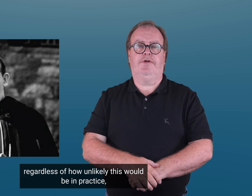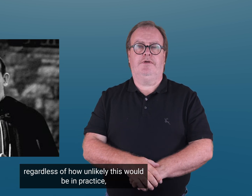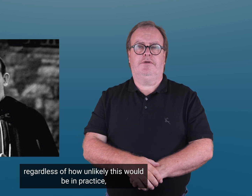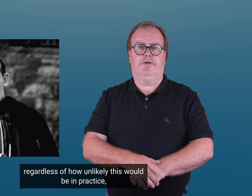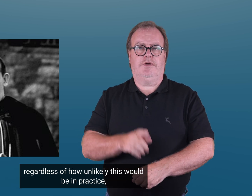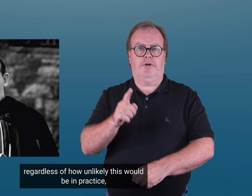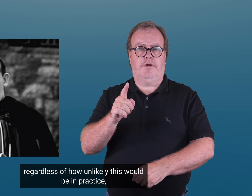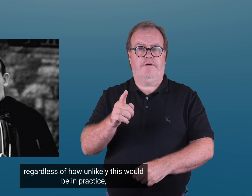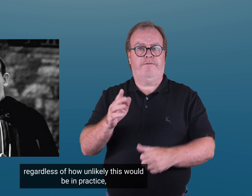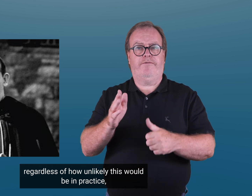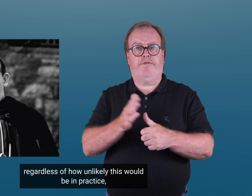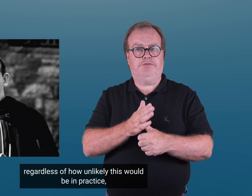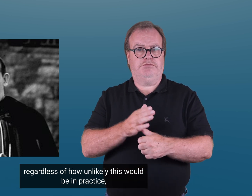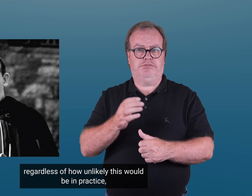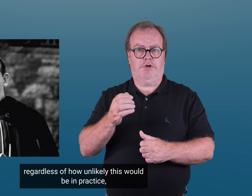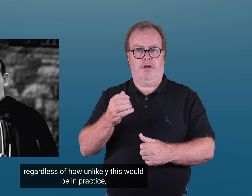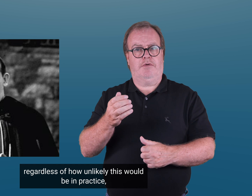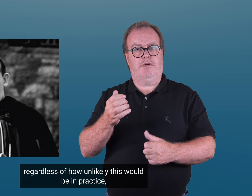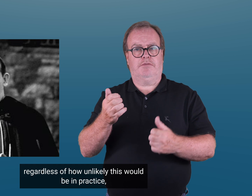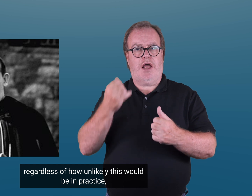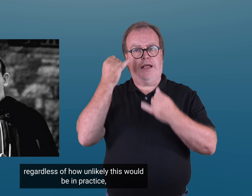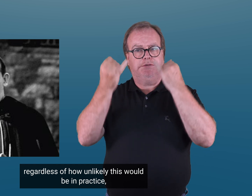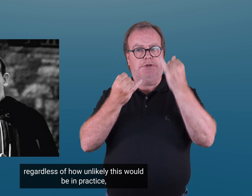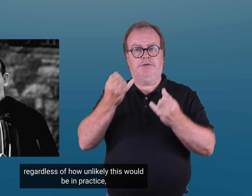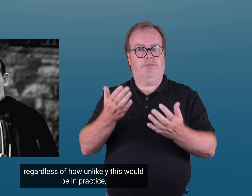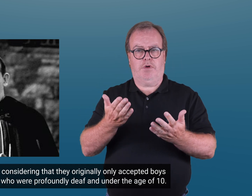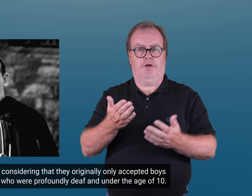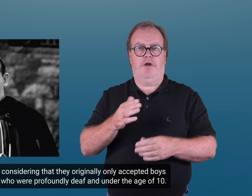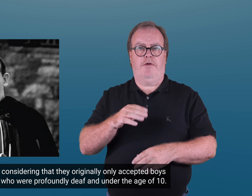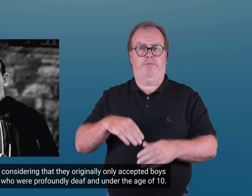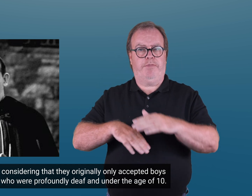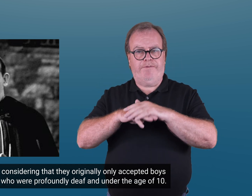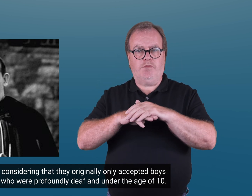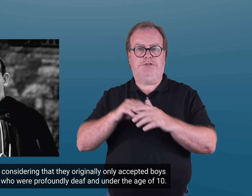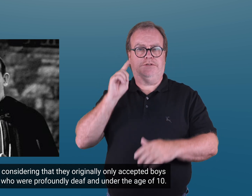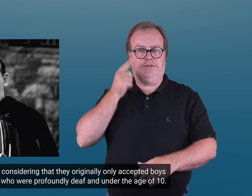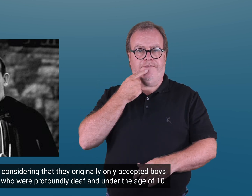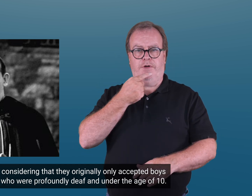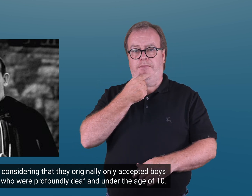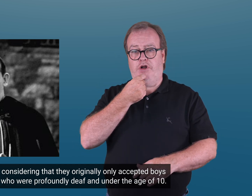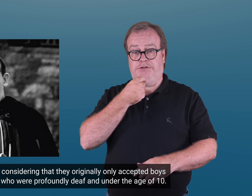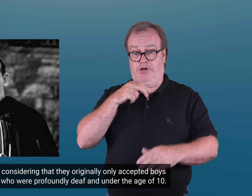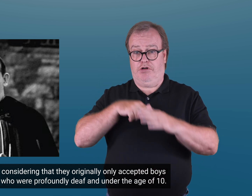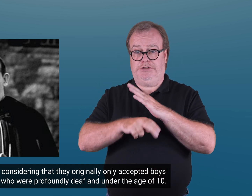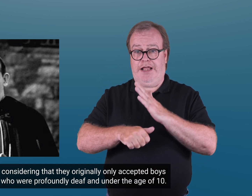how unlikely this would be in practice, considering that they originally only accepted boys who were profoundly deaf and under the age of